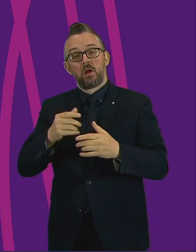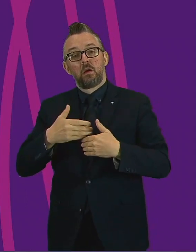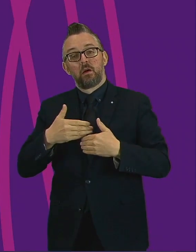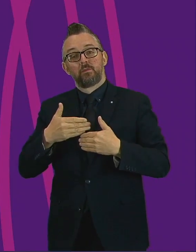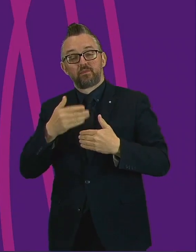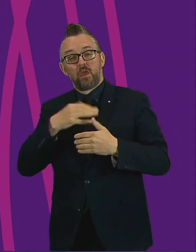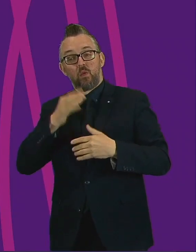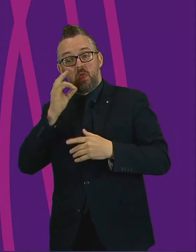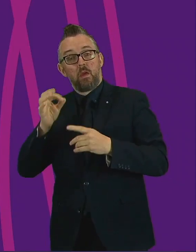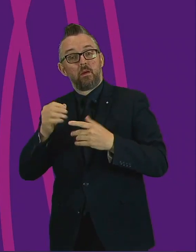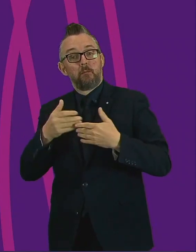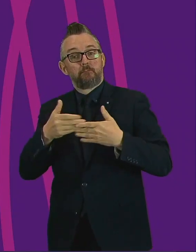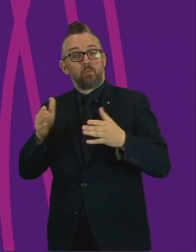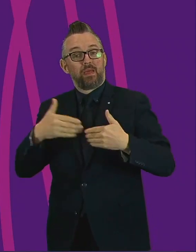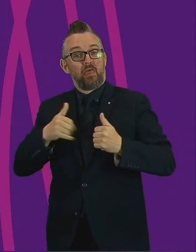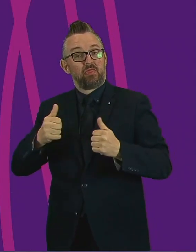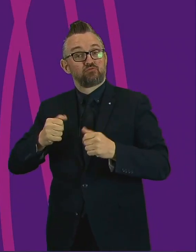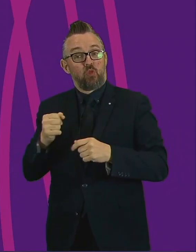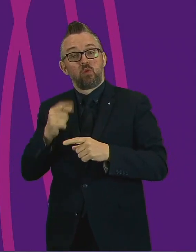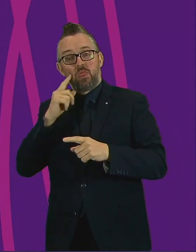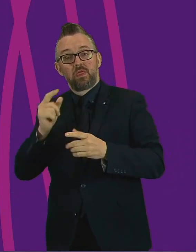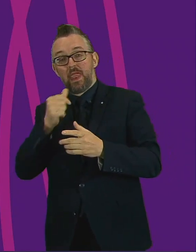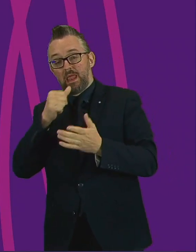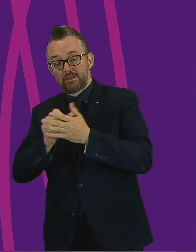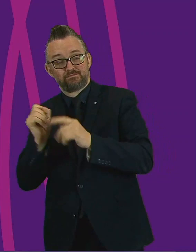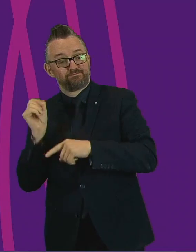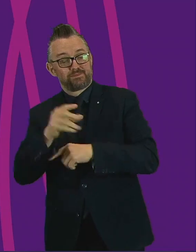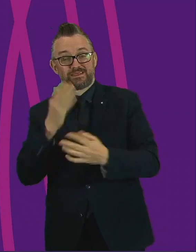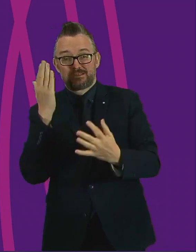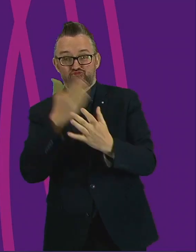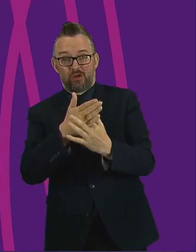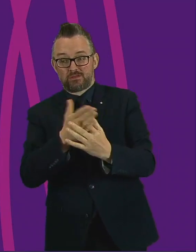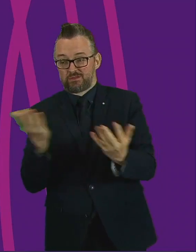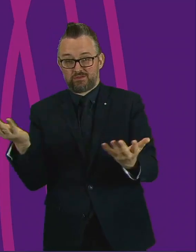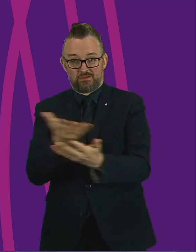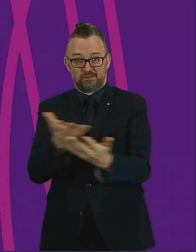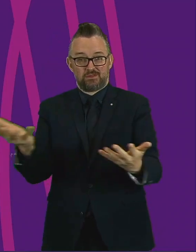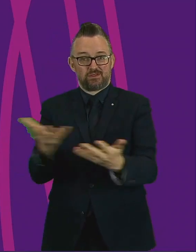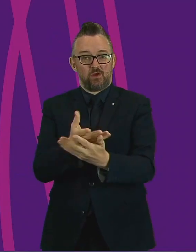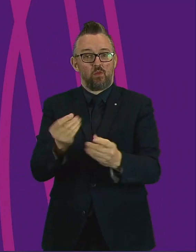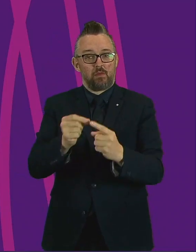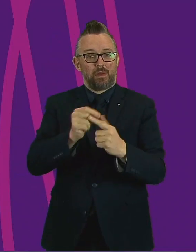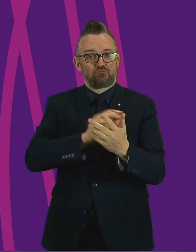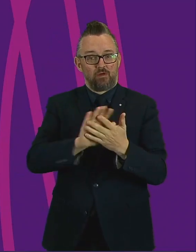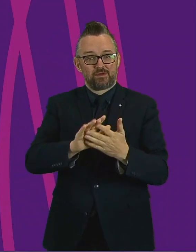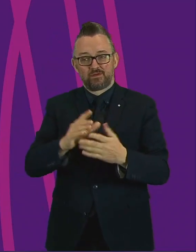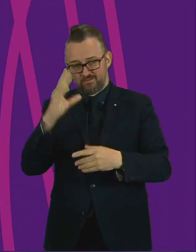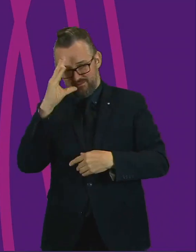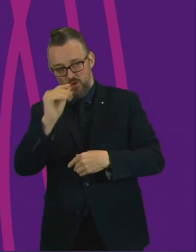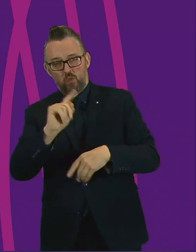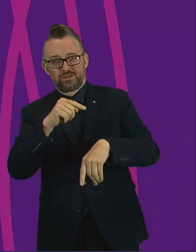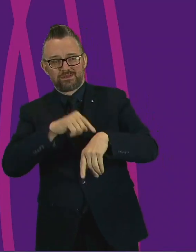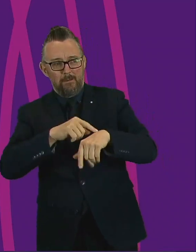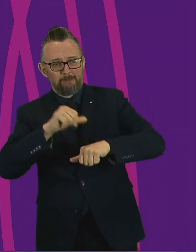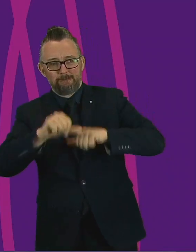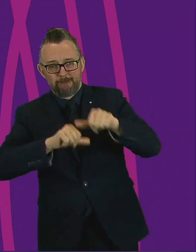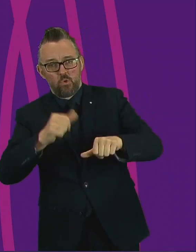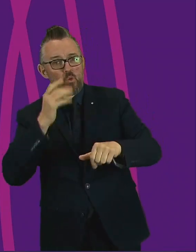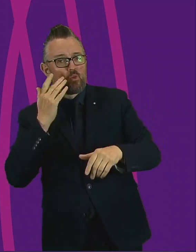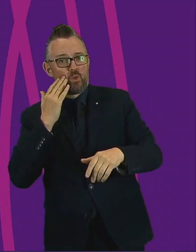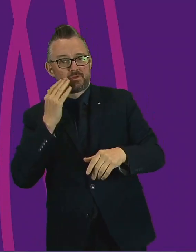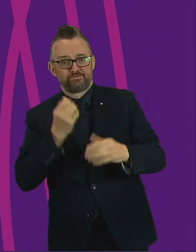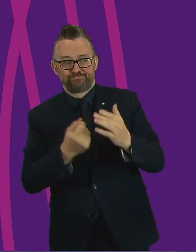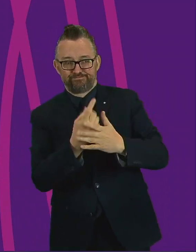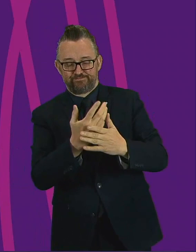to write to Patrick Harvey directly to set out the timeline and the process which they are going through with that. On